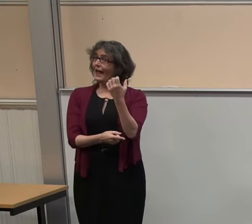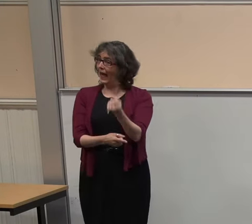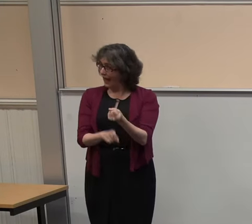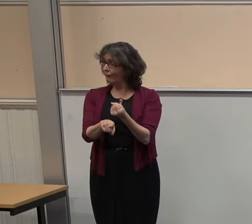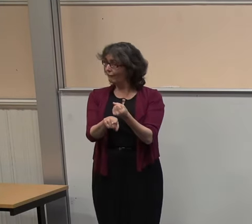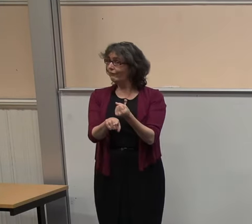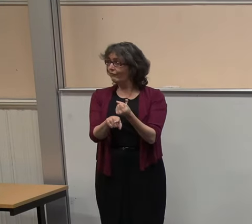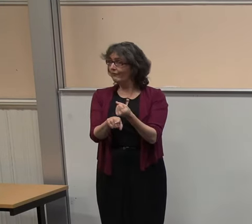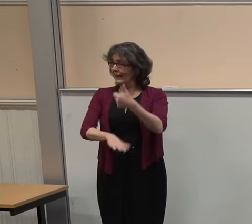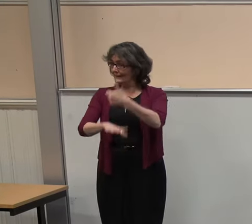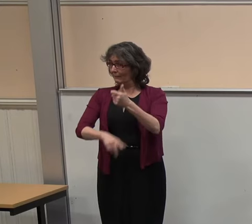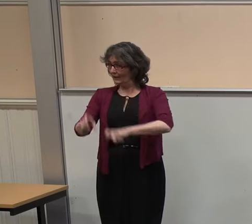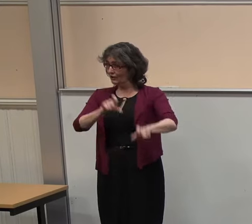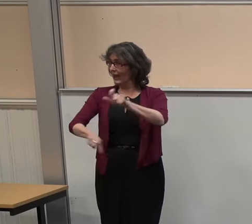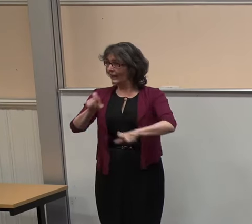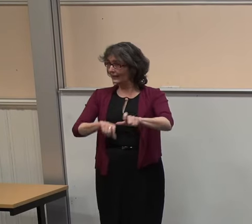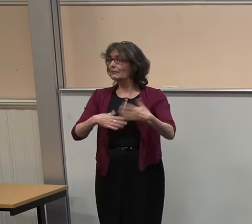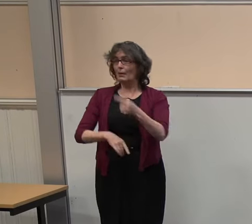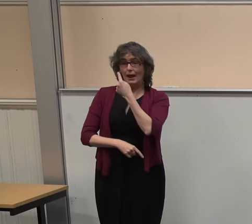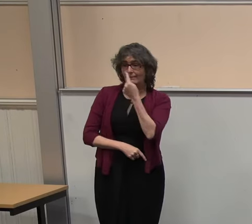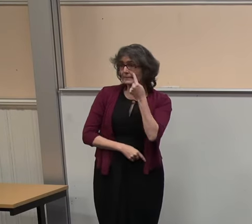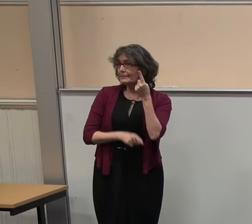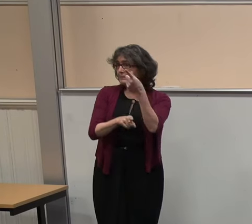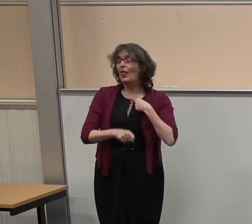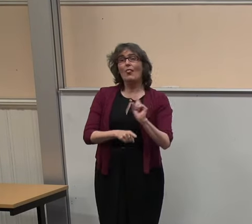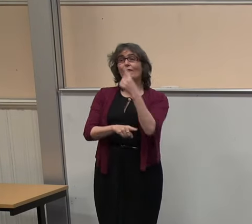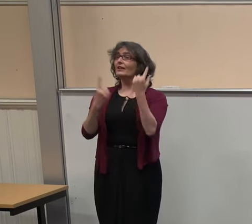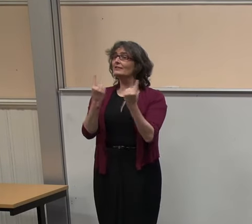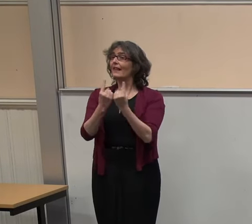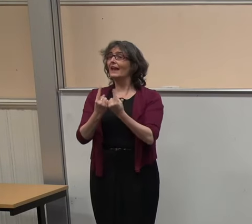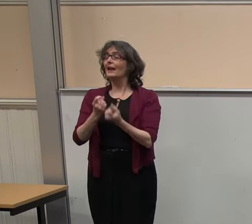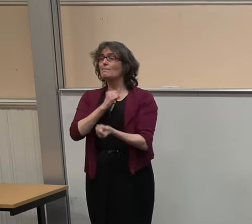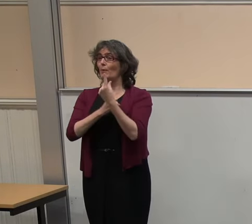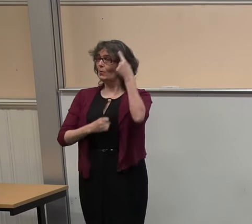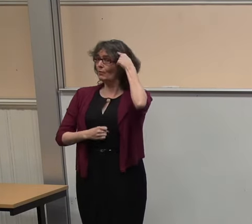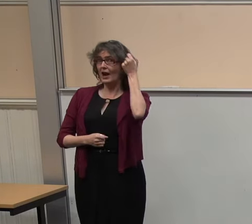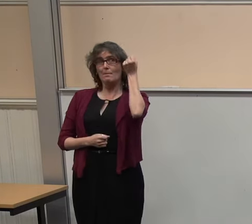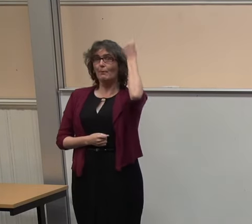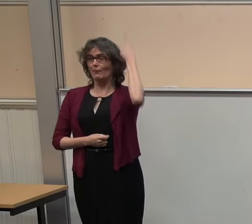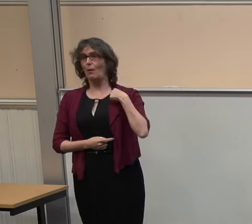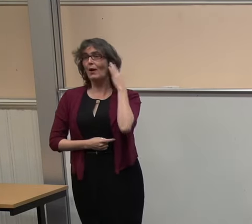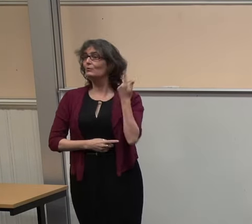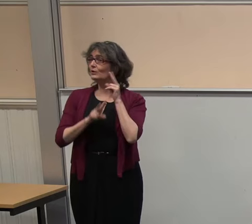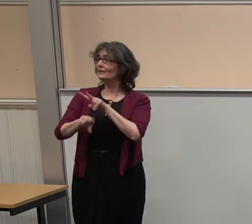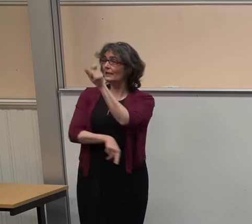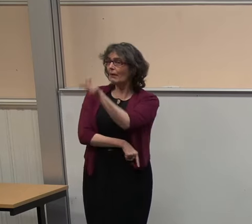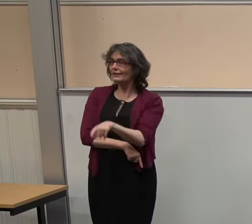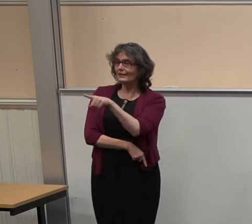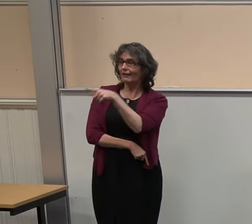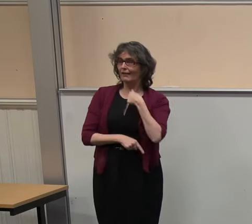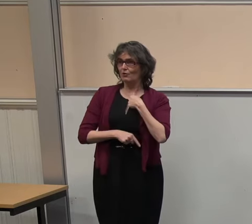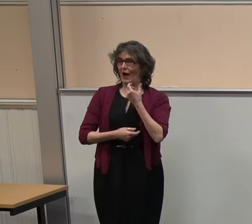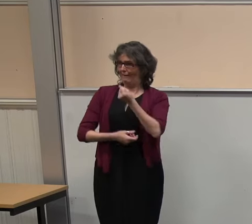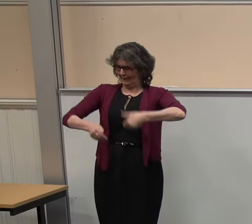first thing that happens in your brain when you see us is an instinctive emotional reaction to what you see before